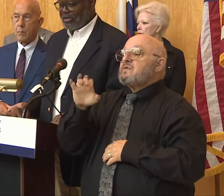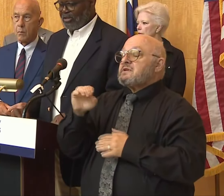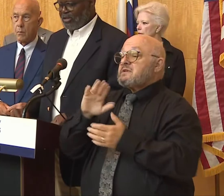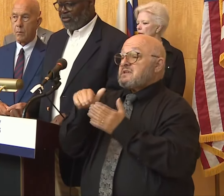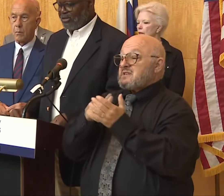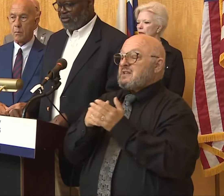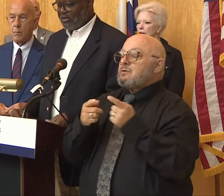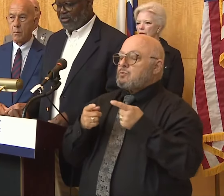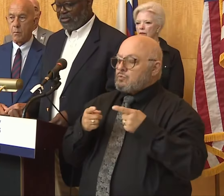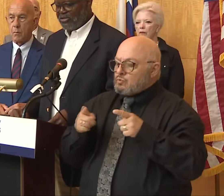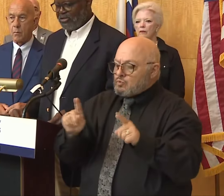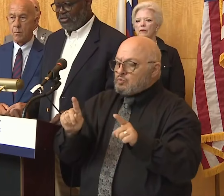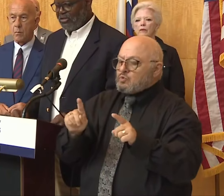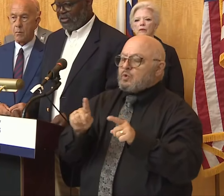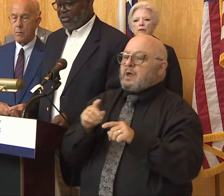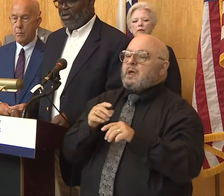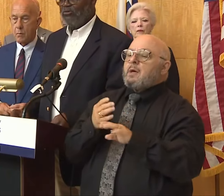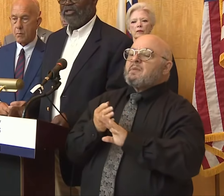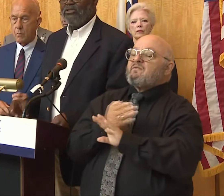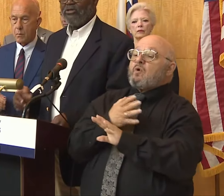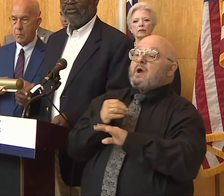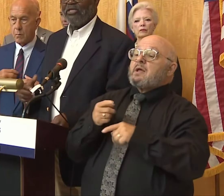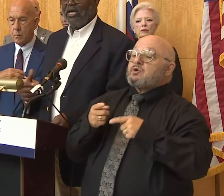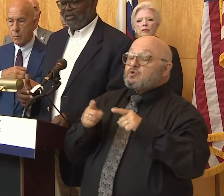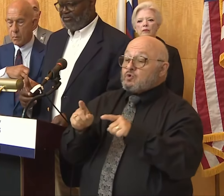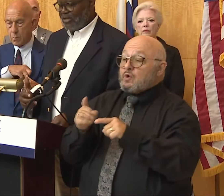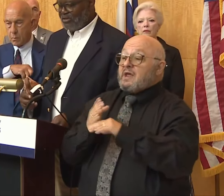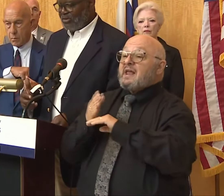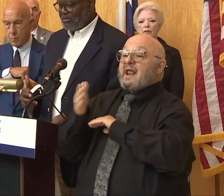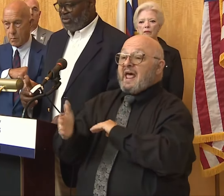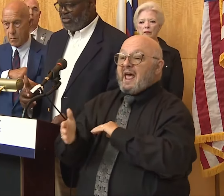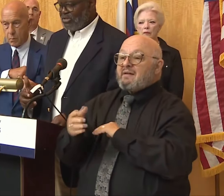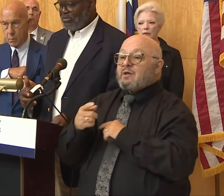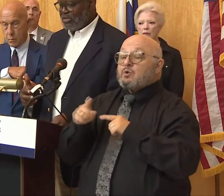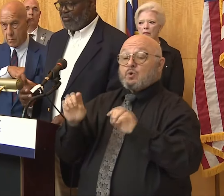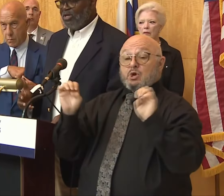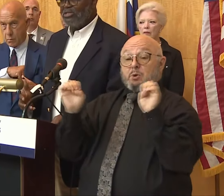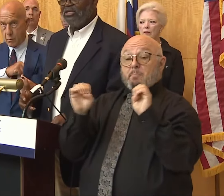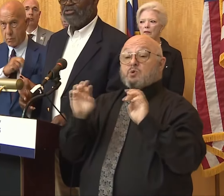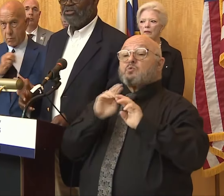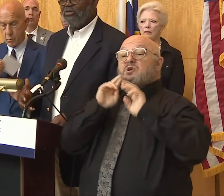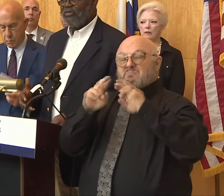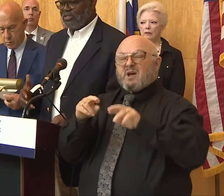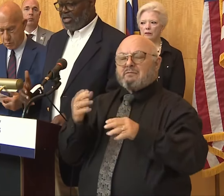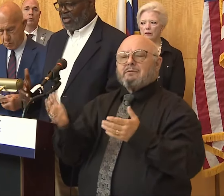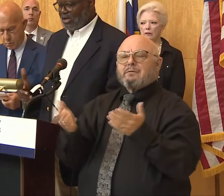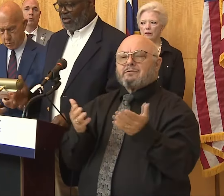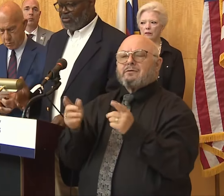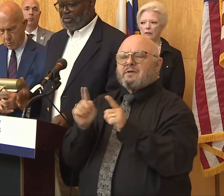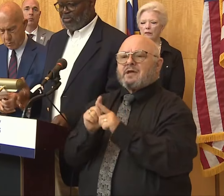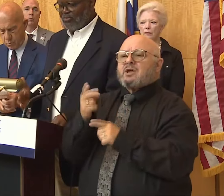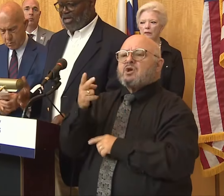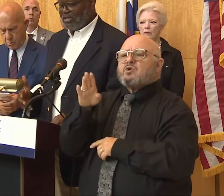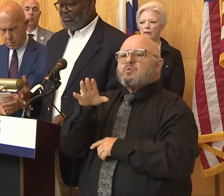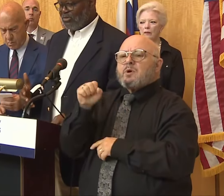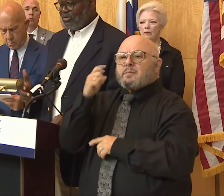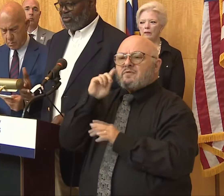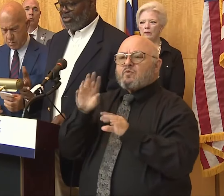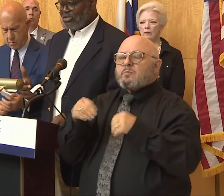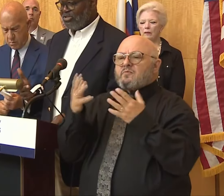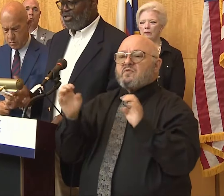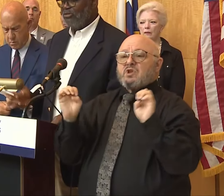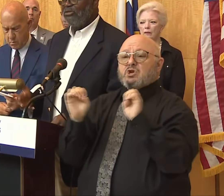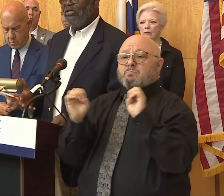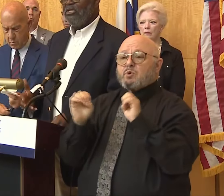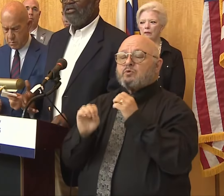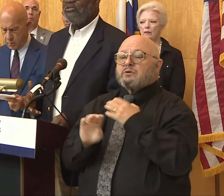weather conditions. We certainly activate during emergency response, and they serve as hubs for providing